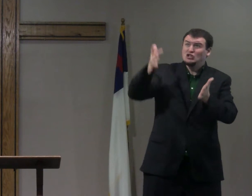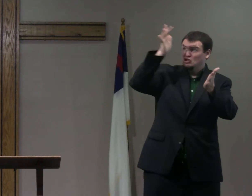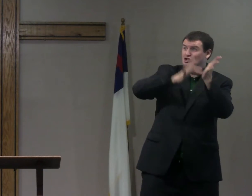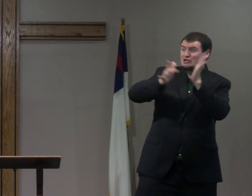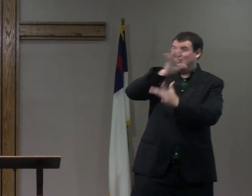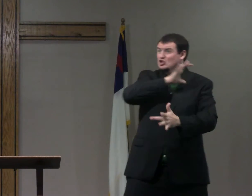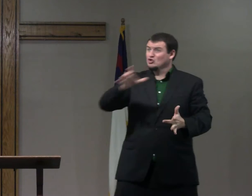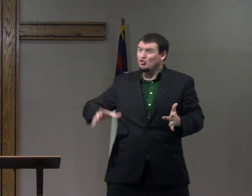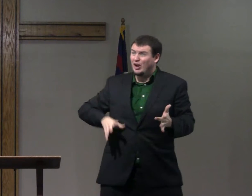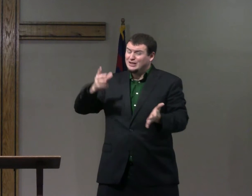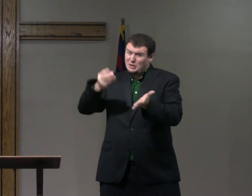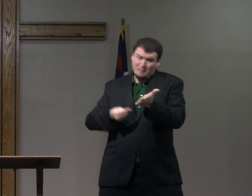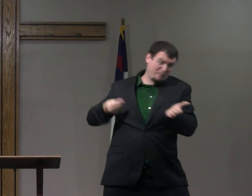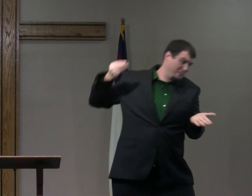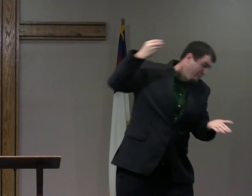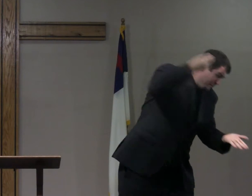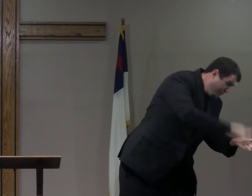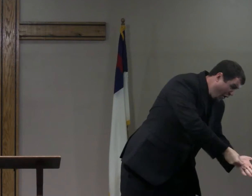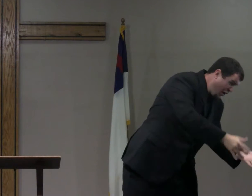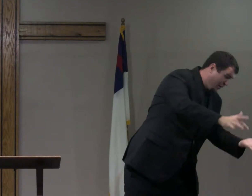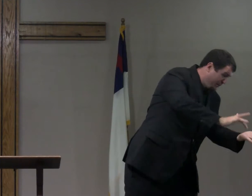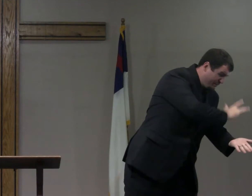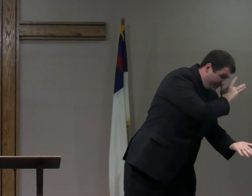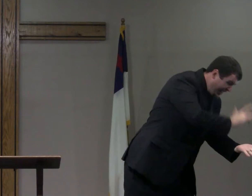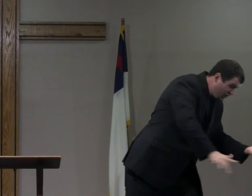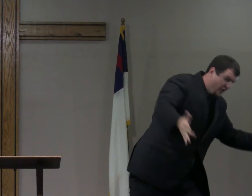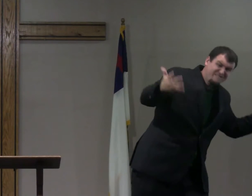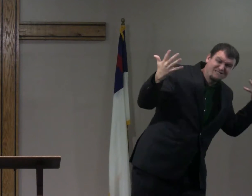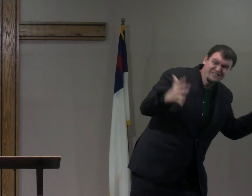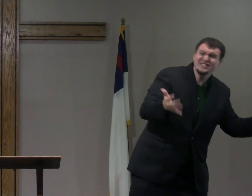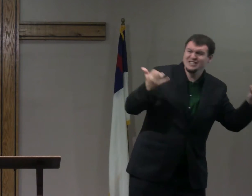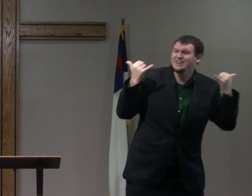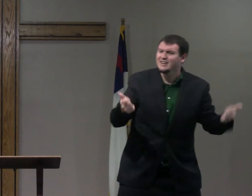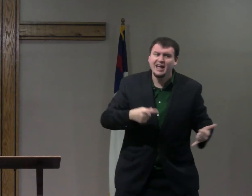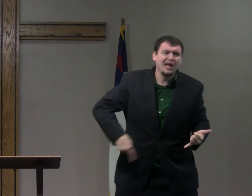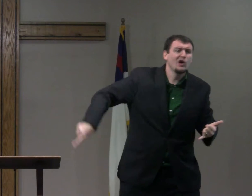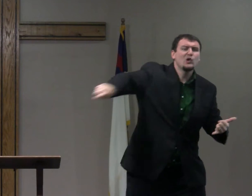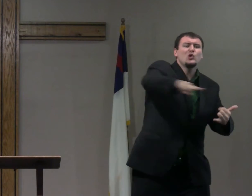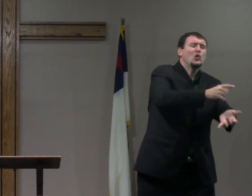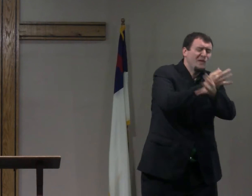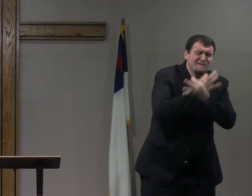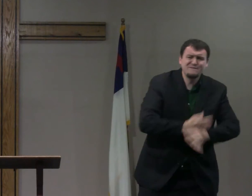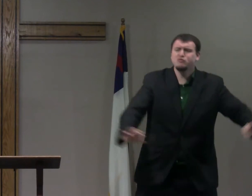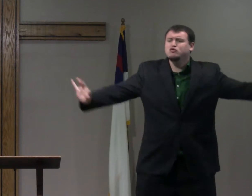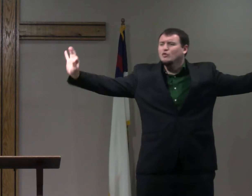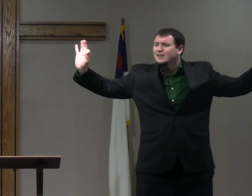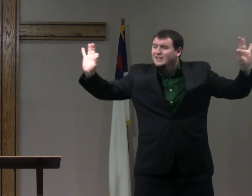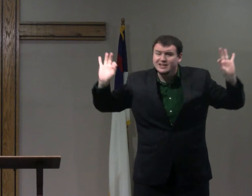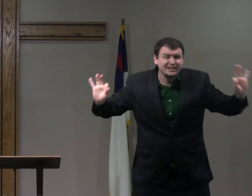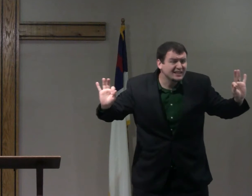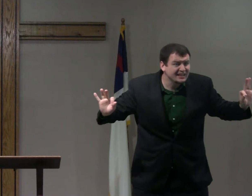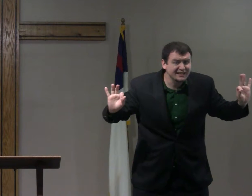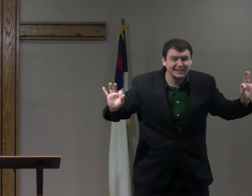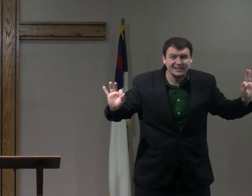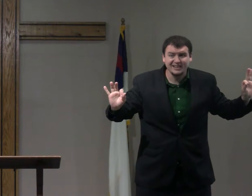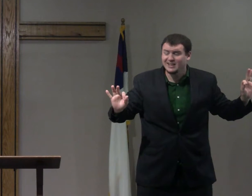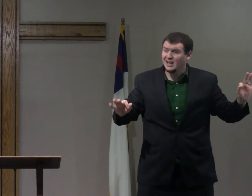You're already saved. That means Jesus bought you with the price, and you are saved and you are